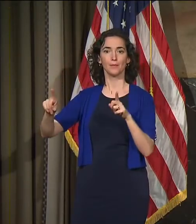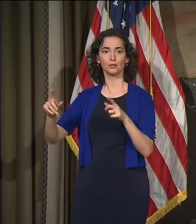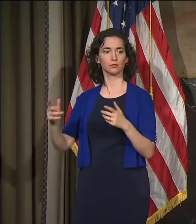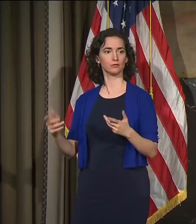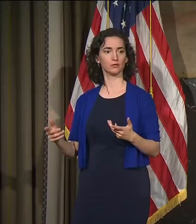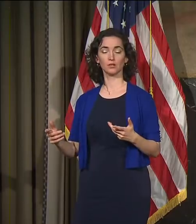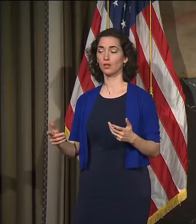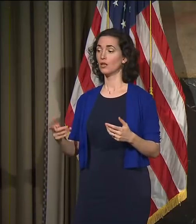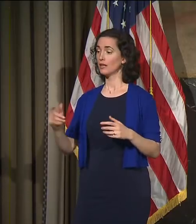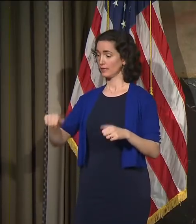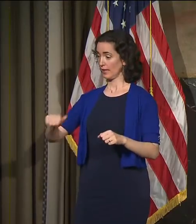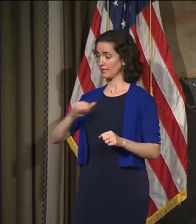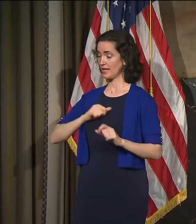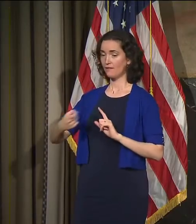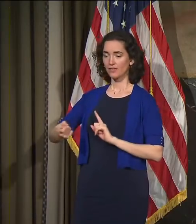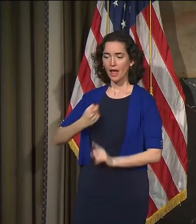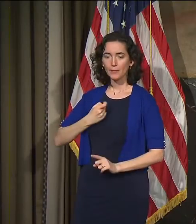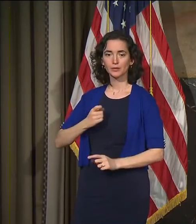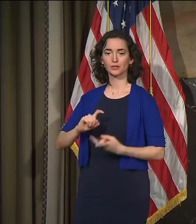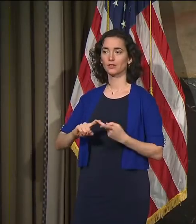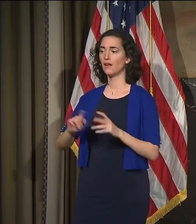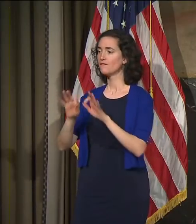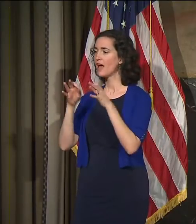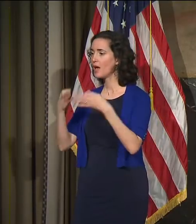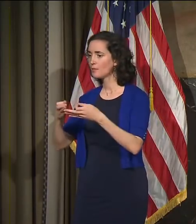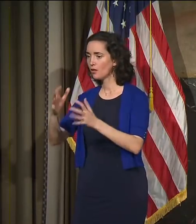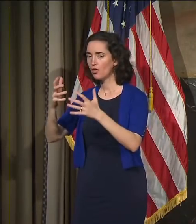caused to yourself, to your family, to your neighbors